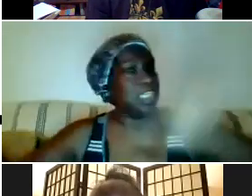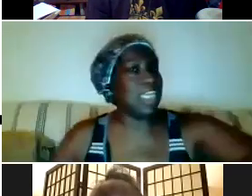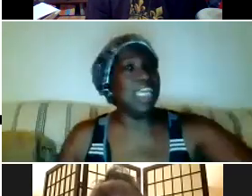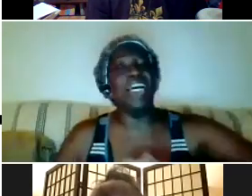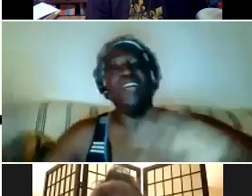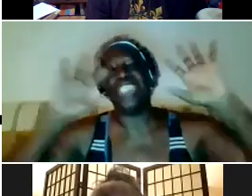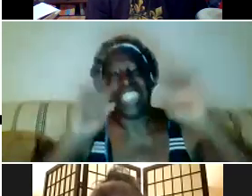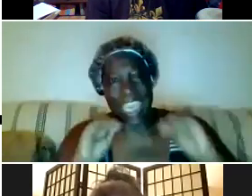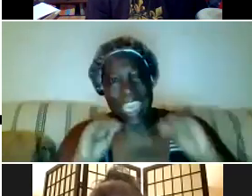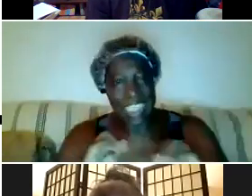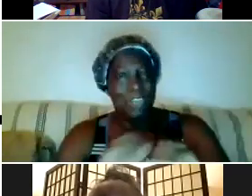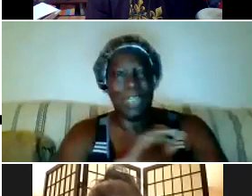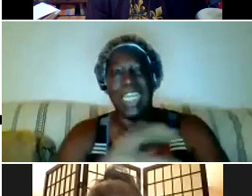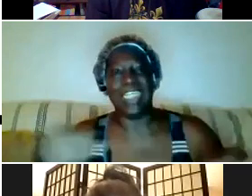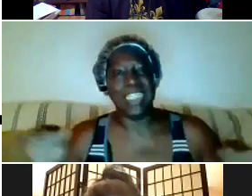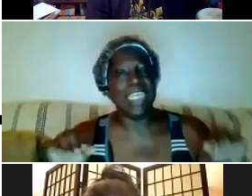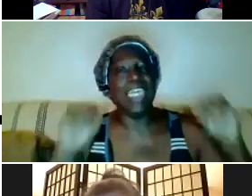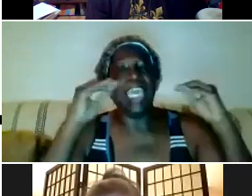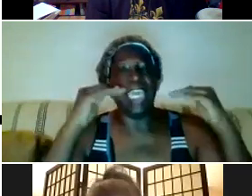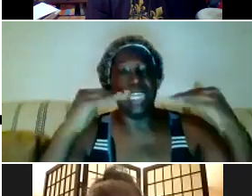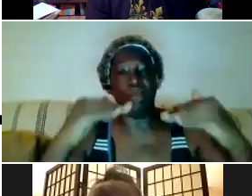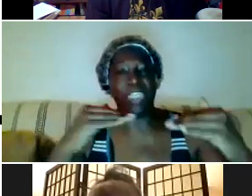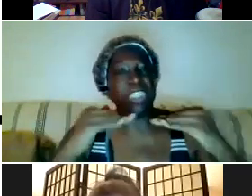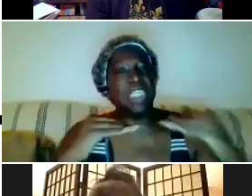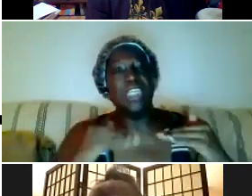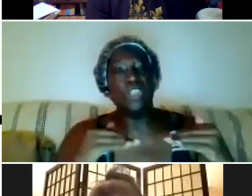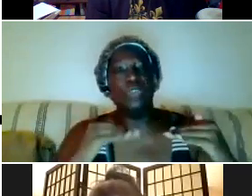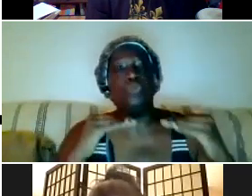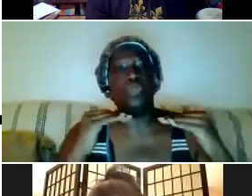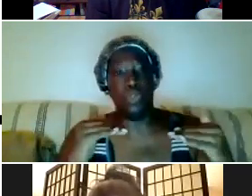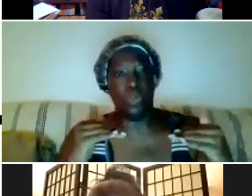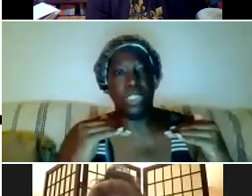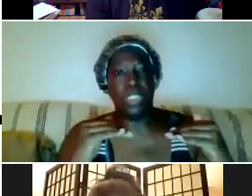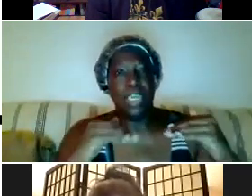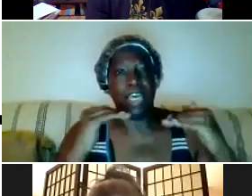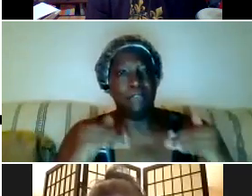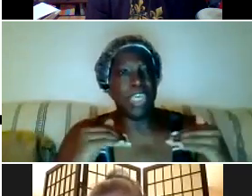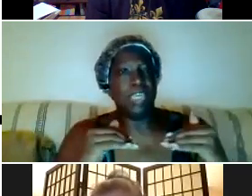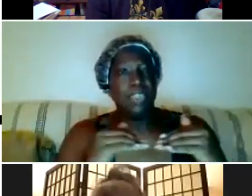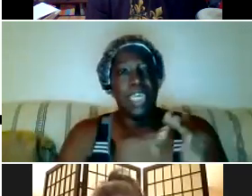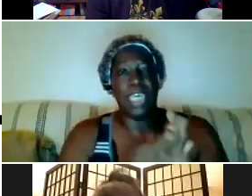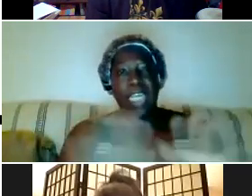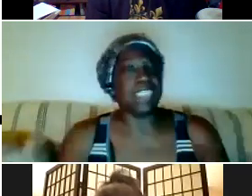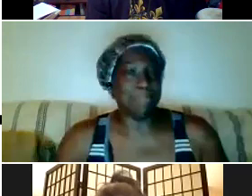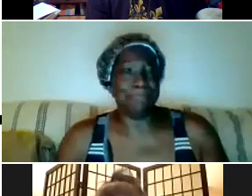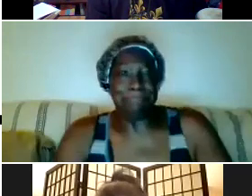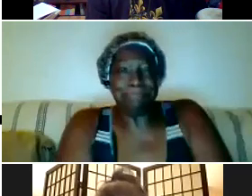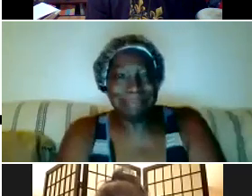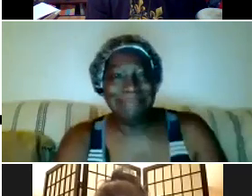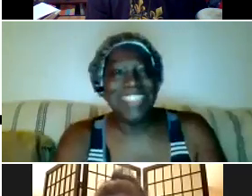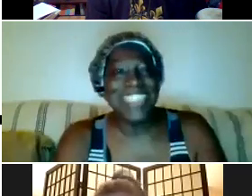doing anything else, just ASL, and that's it. And then I'm just sticking to the rules of it. And that's